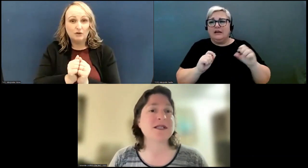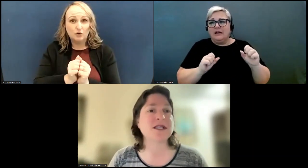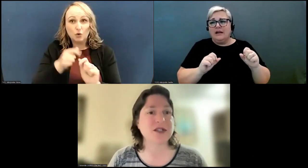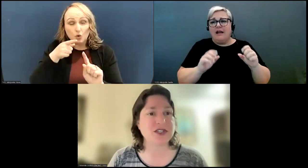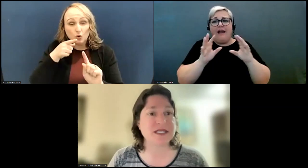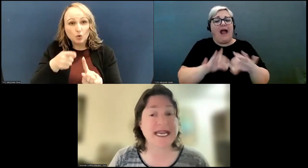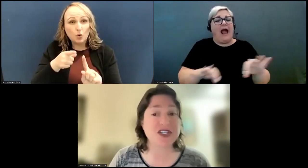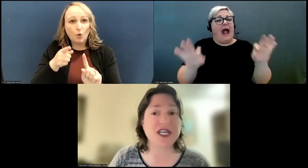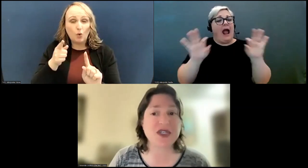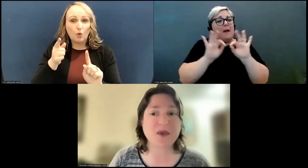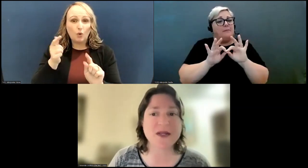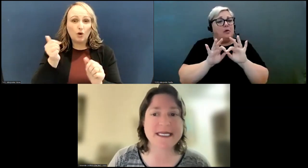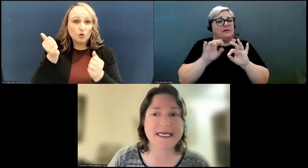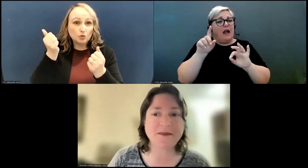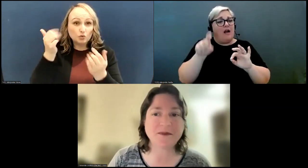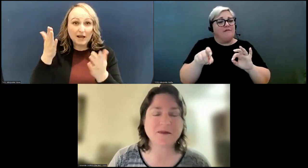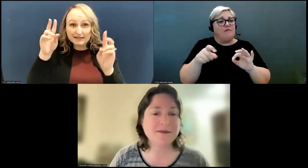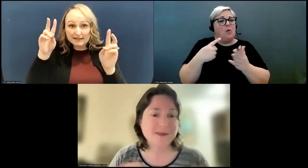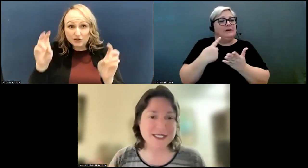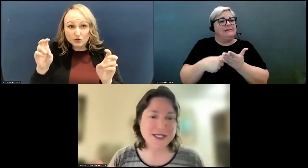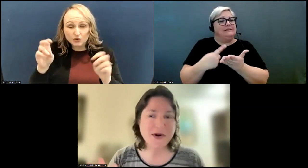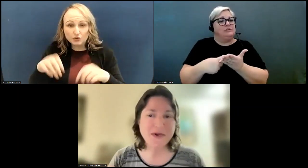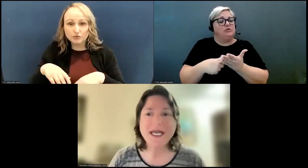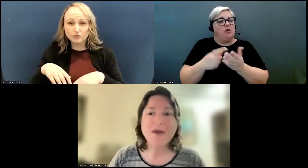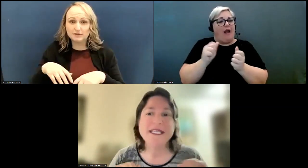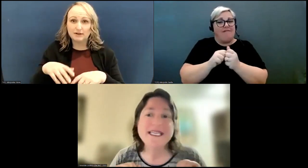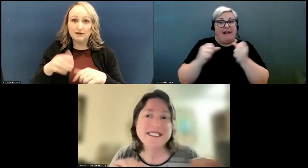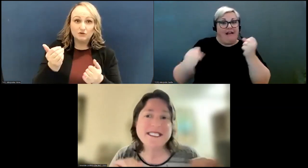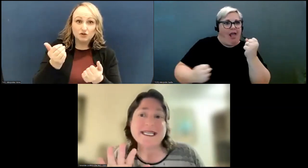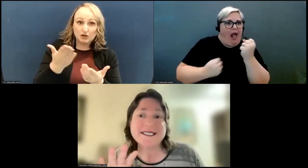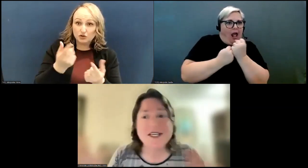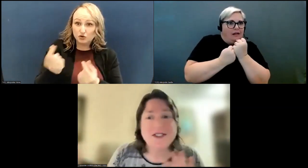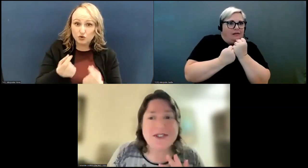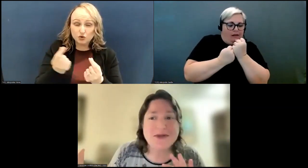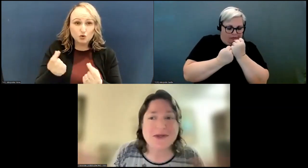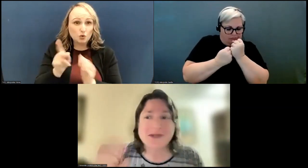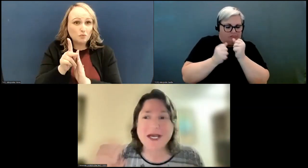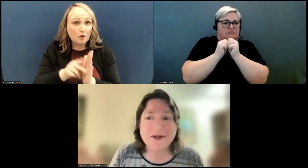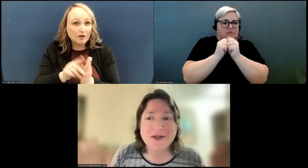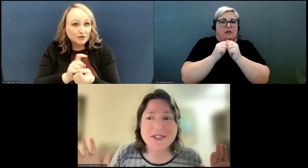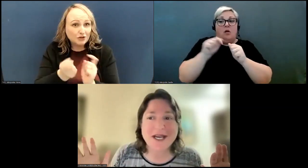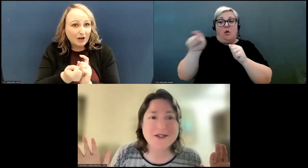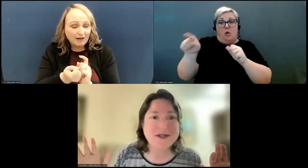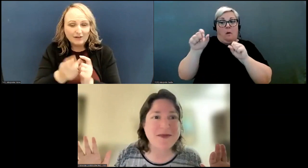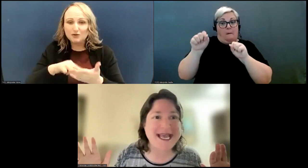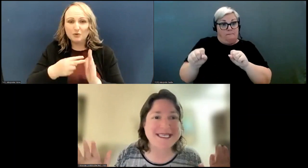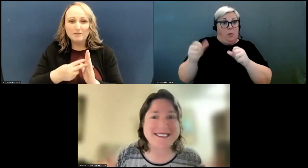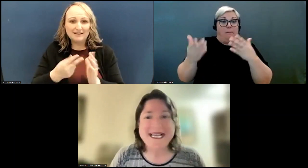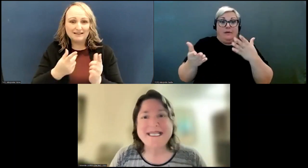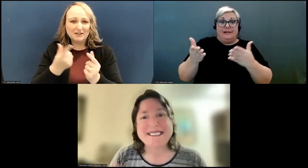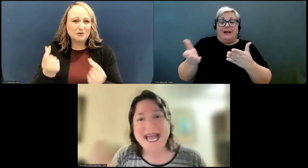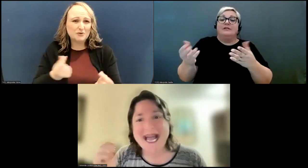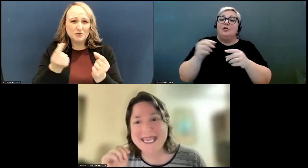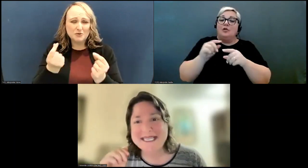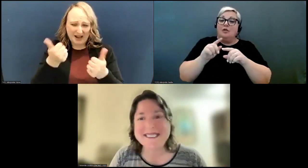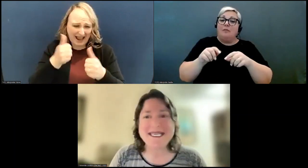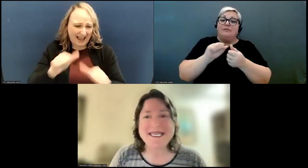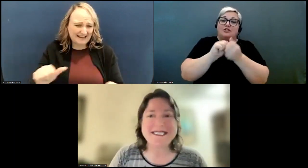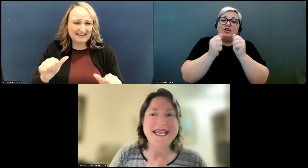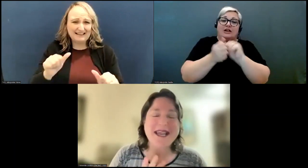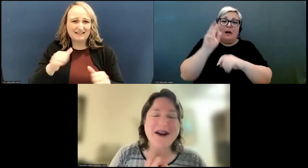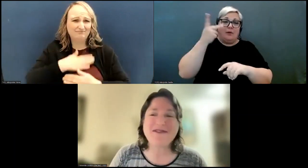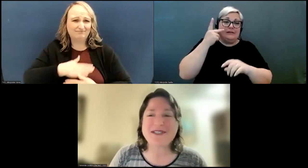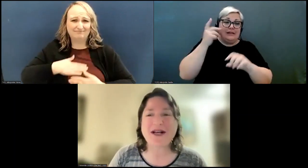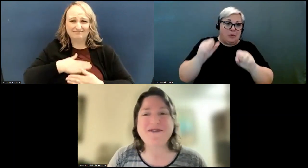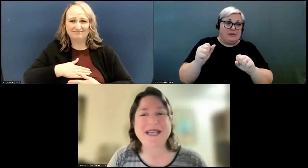suggest solutions, and change policy. So please knit, doodle, cuddle your child or a pet, snack as